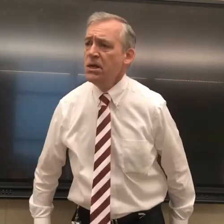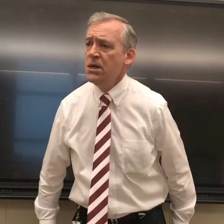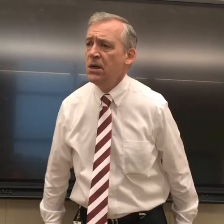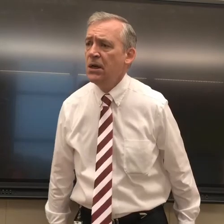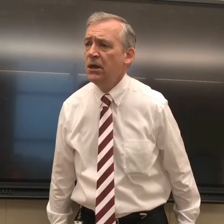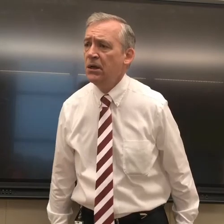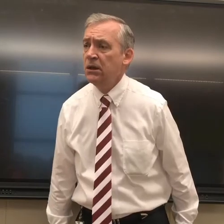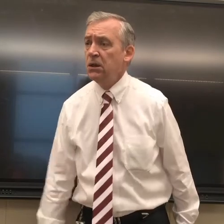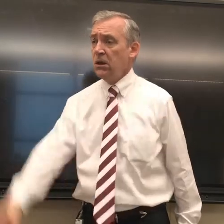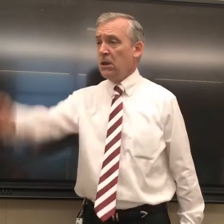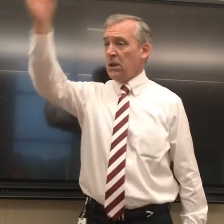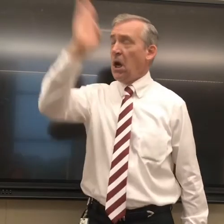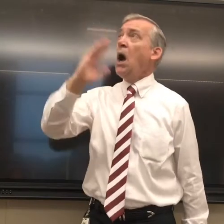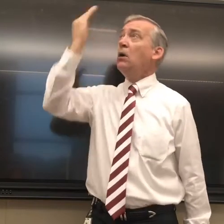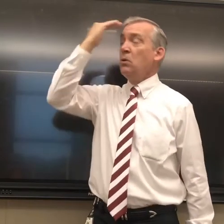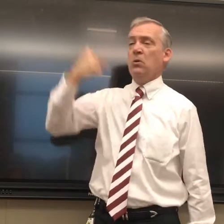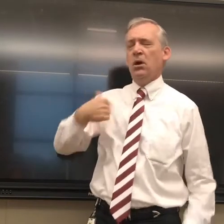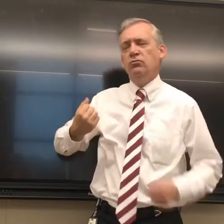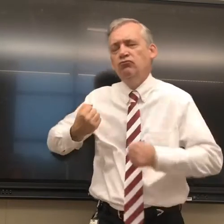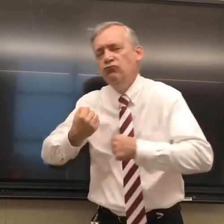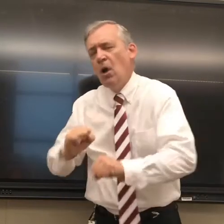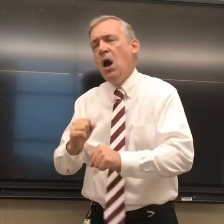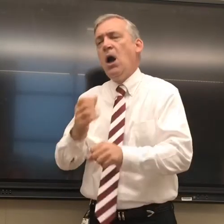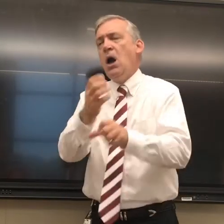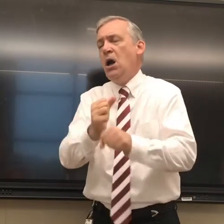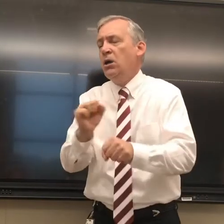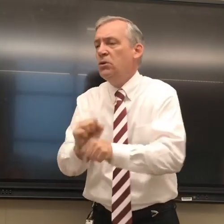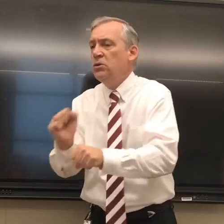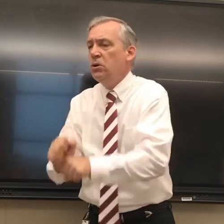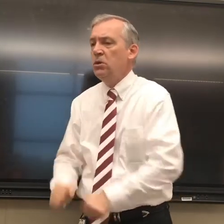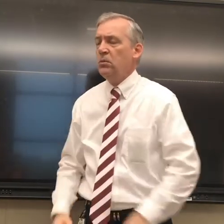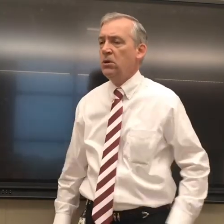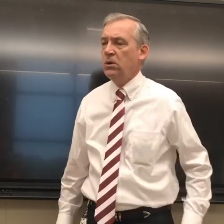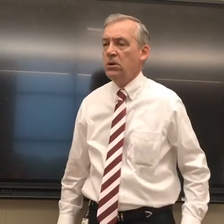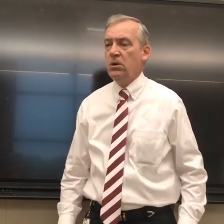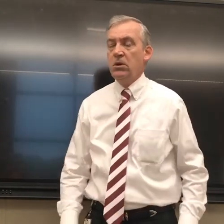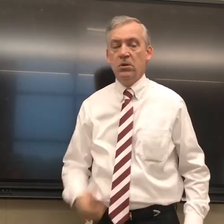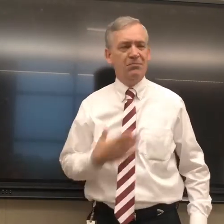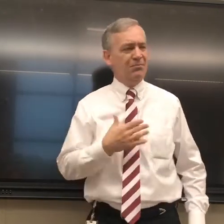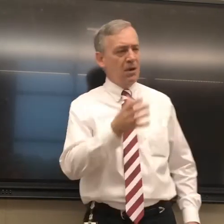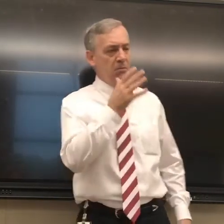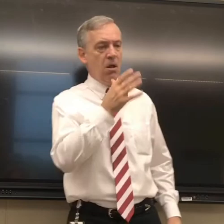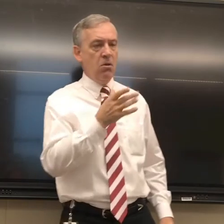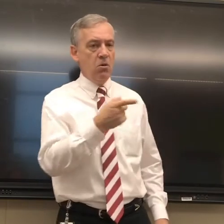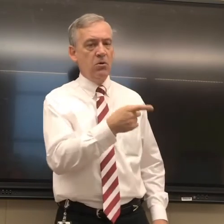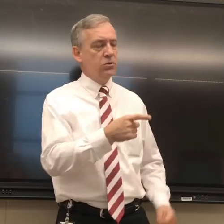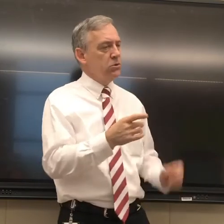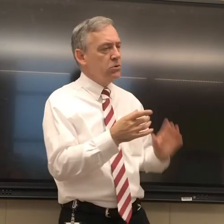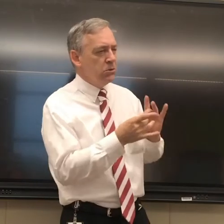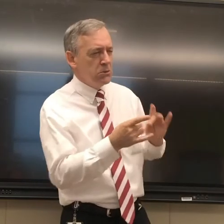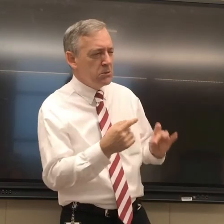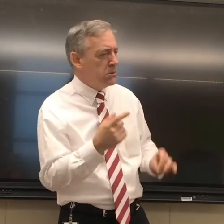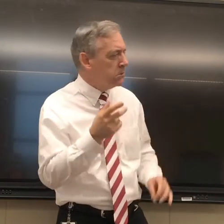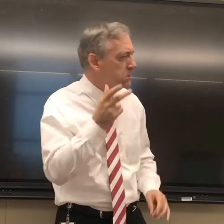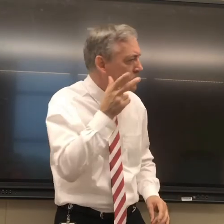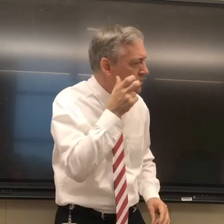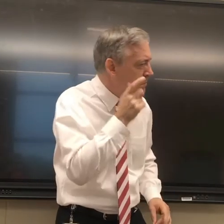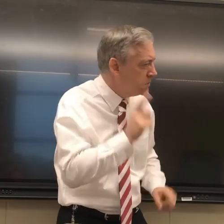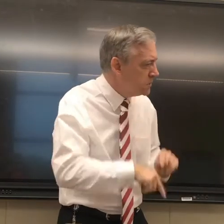God knows I tried. My mother said something I could not hear, and my father cried louder.